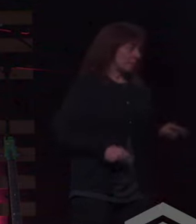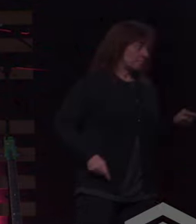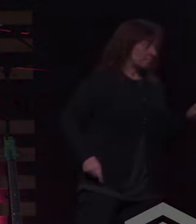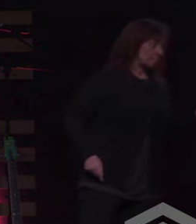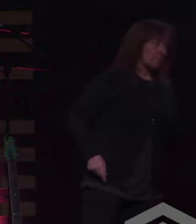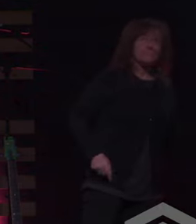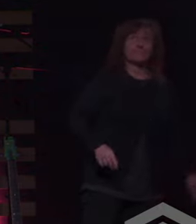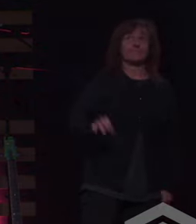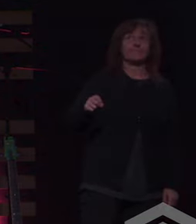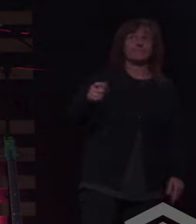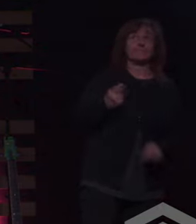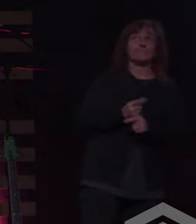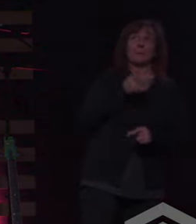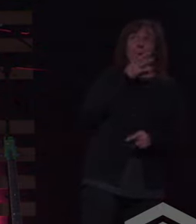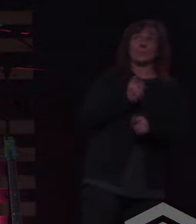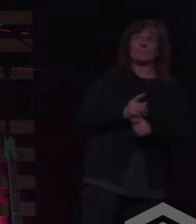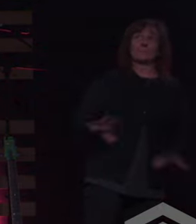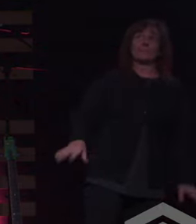know that.